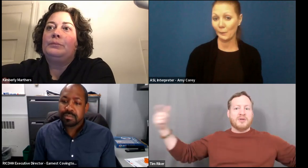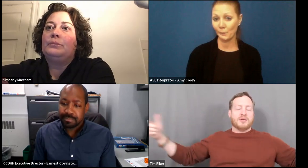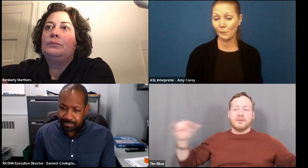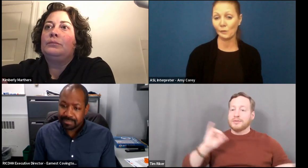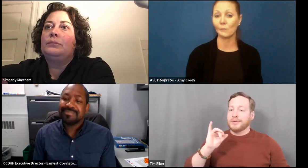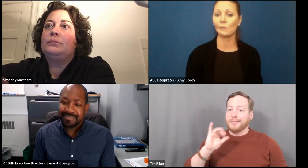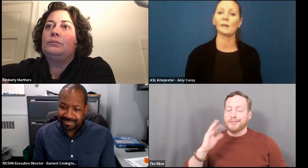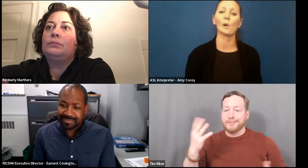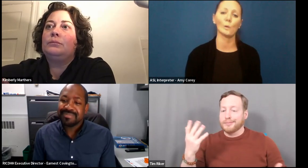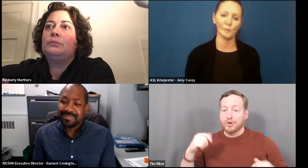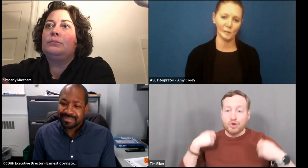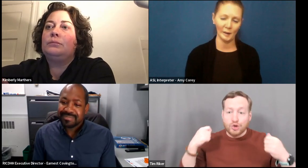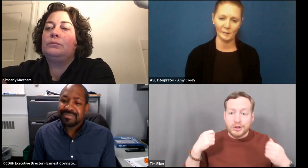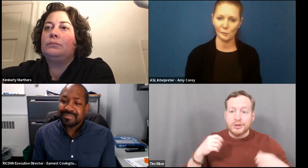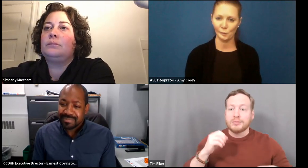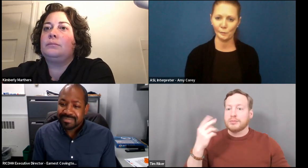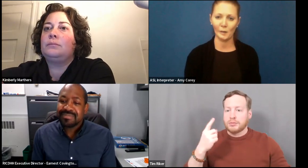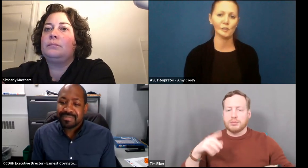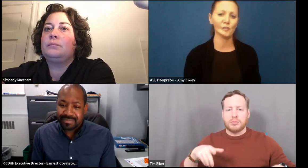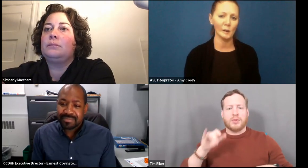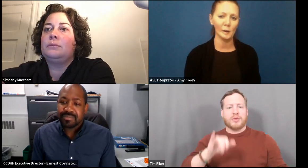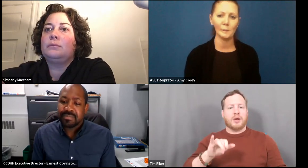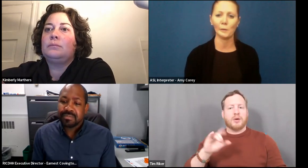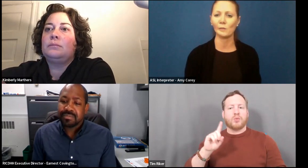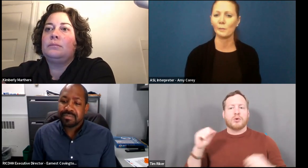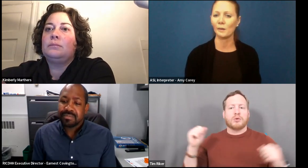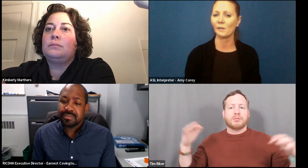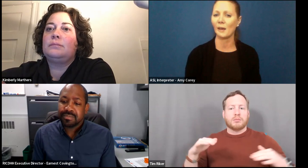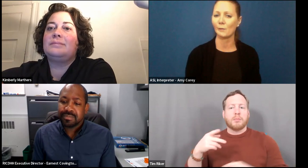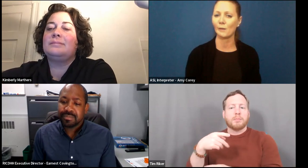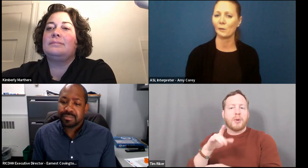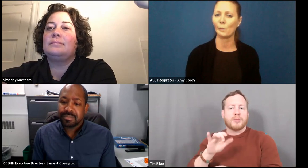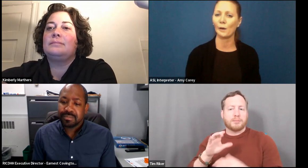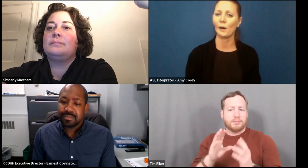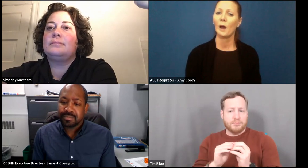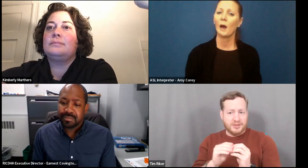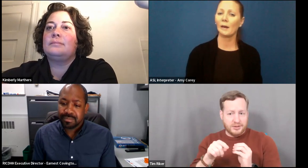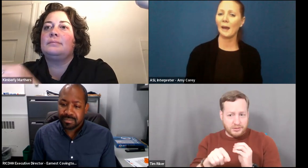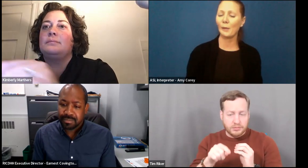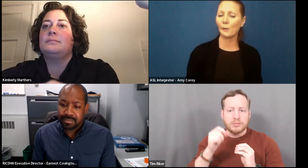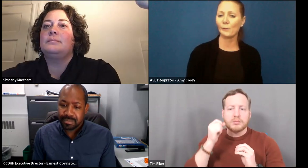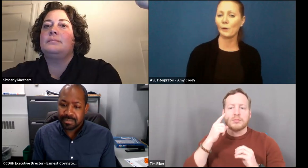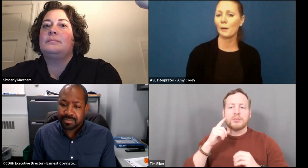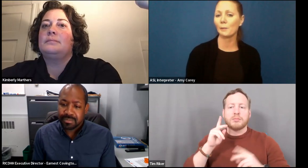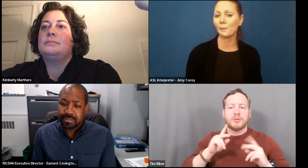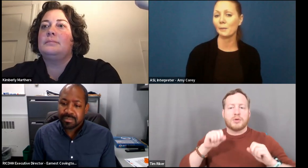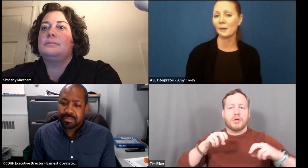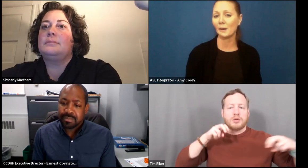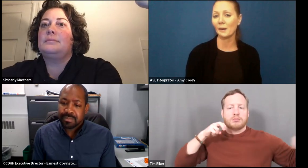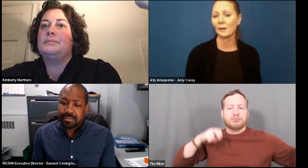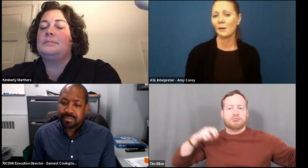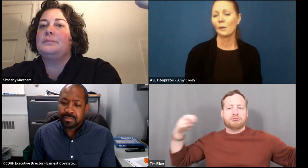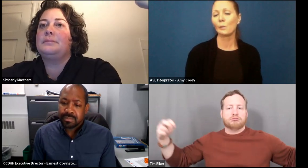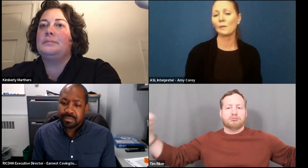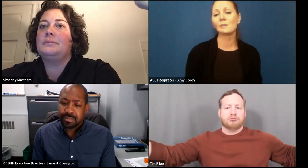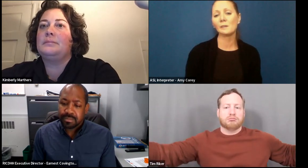room that would be reserved, like an oversized room, a gym or something to that effect, where a gathering for a public